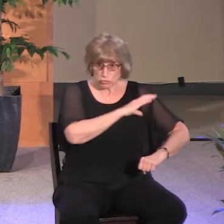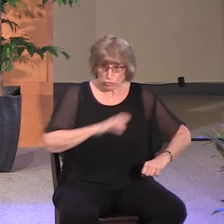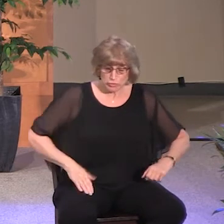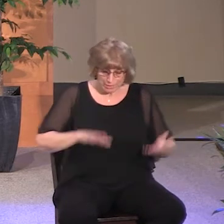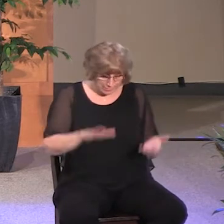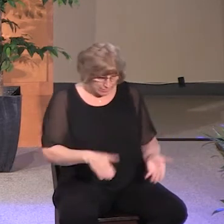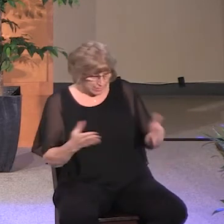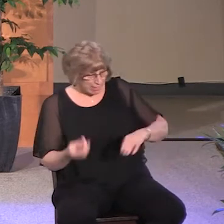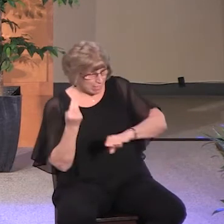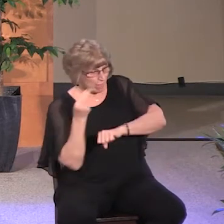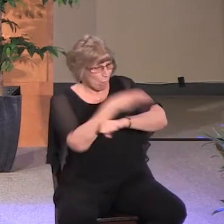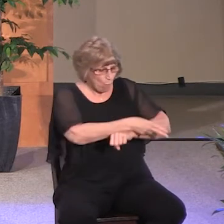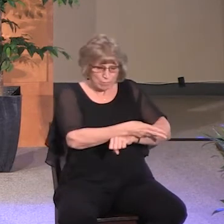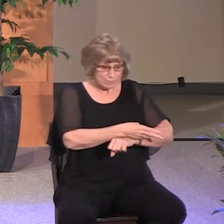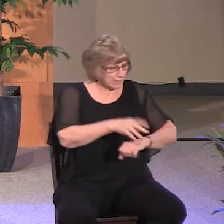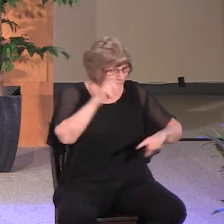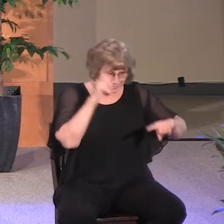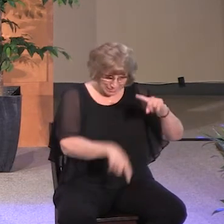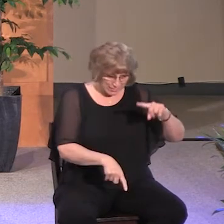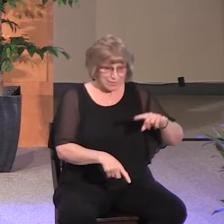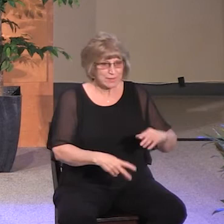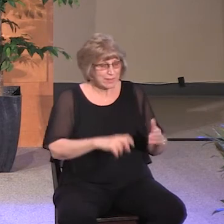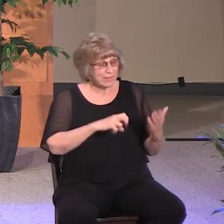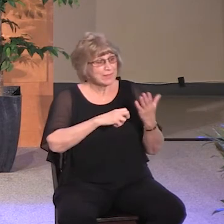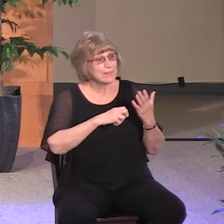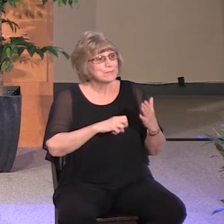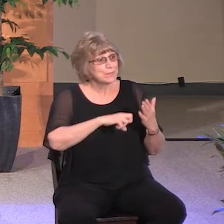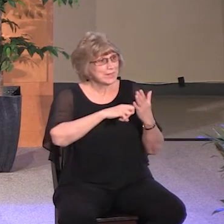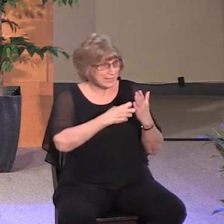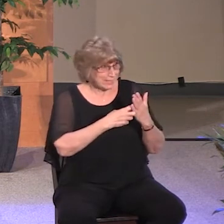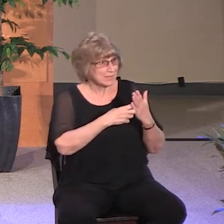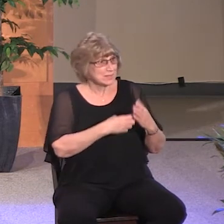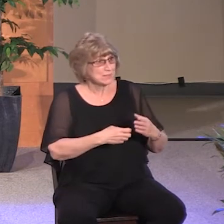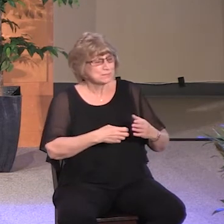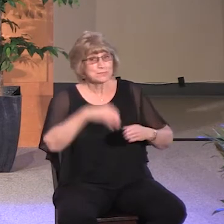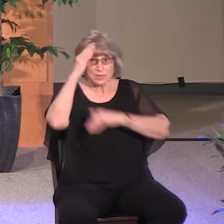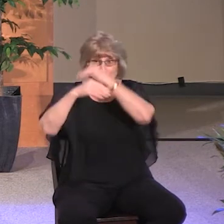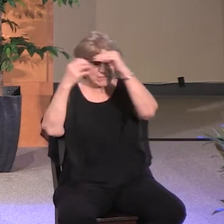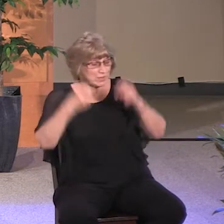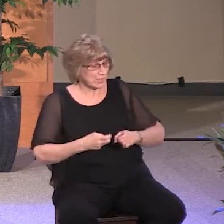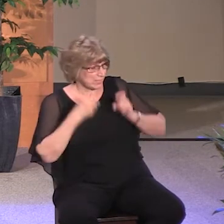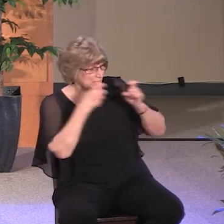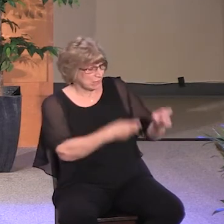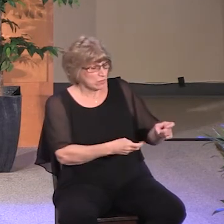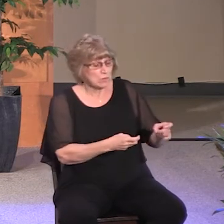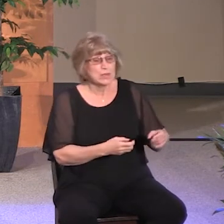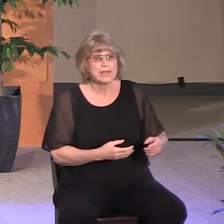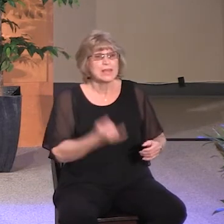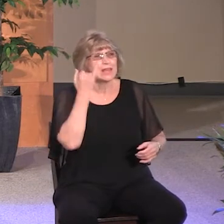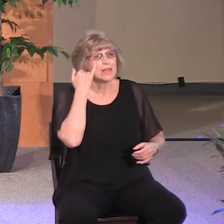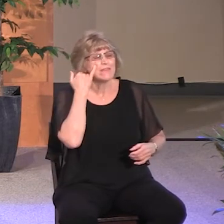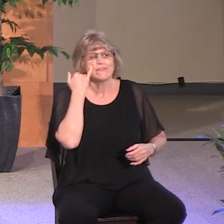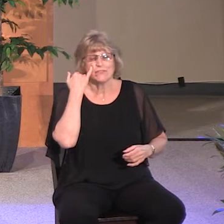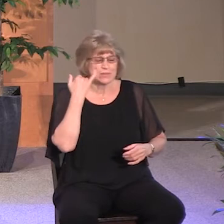of the kingdom of heaven, and whatever you bind on earth shall be bound in heaven, and whatever you loose on earth shall be loosed